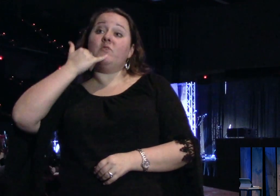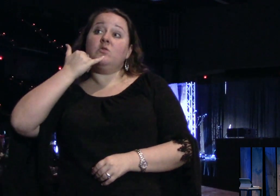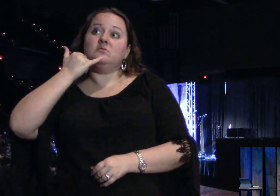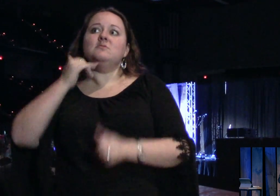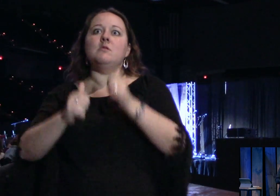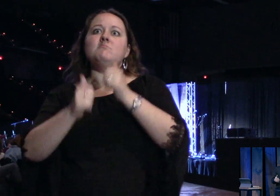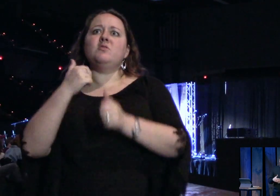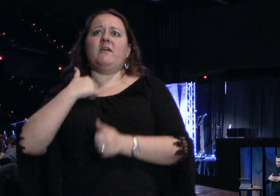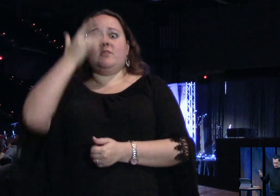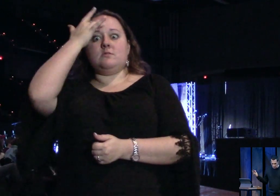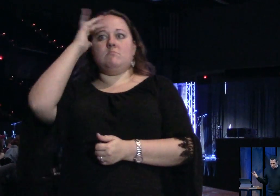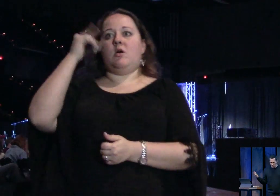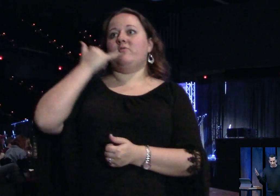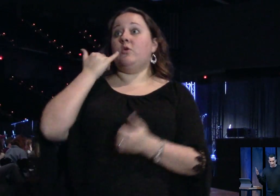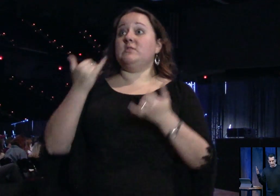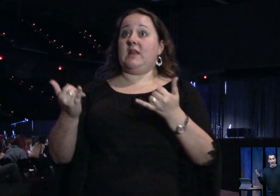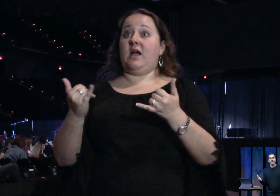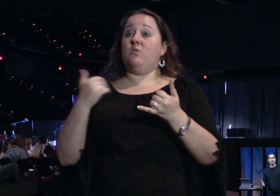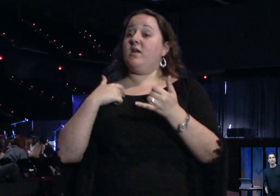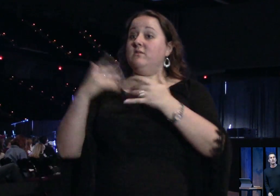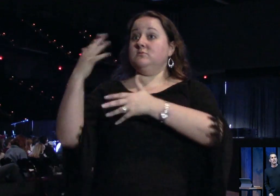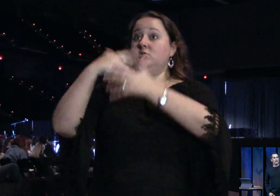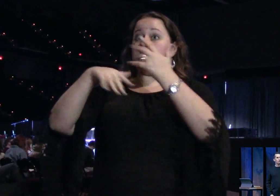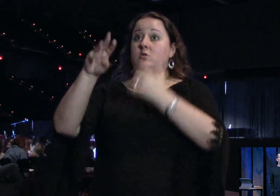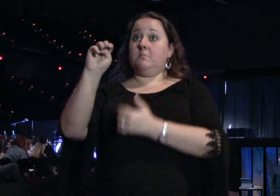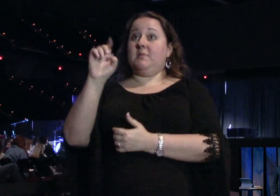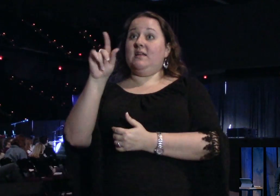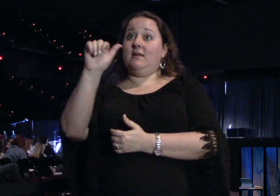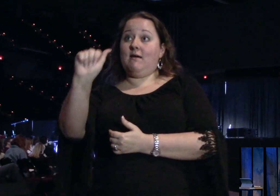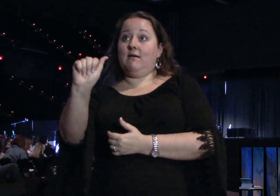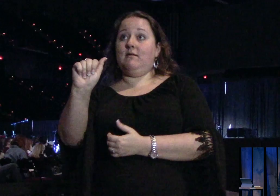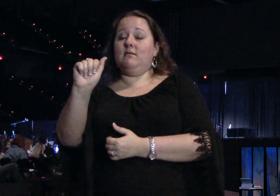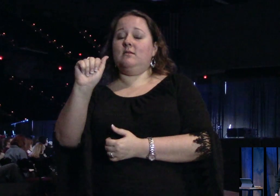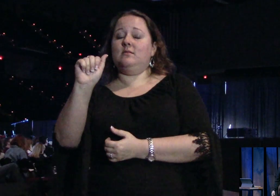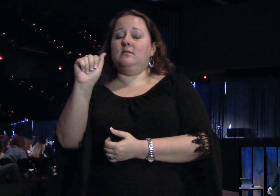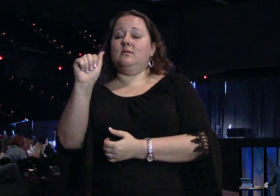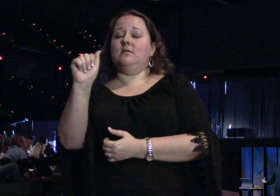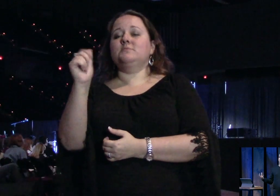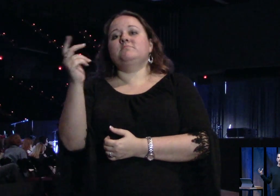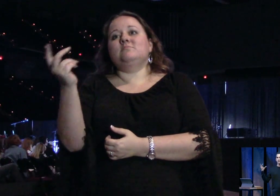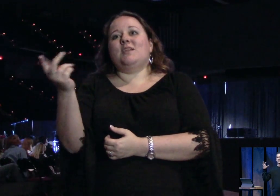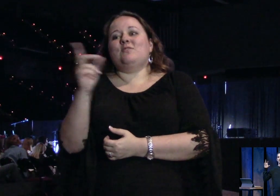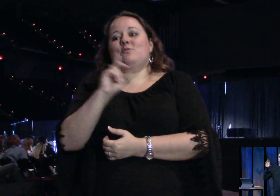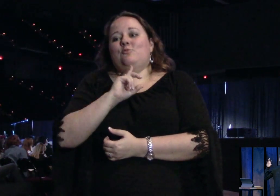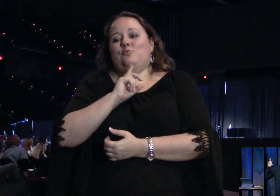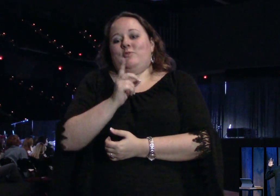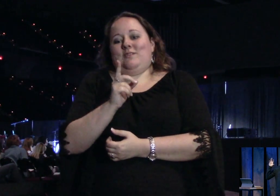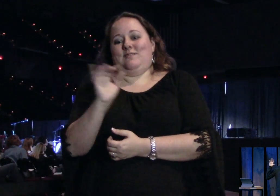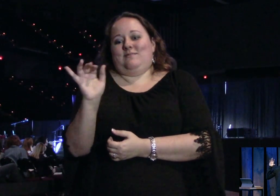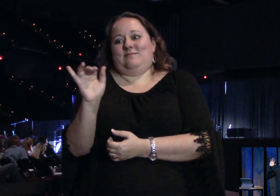our smartphones, the majority of us have them, and we have social media,